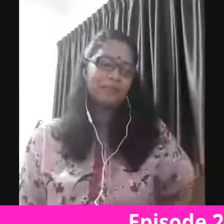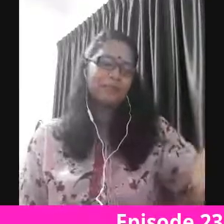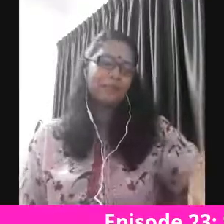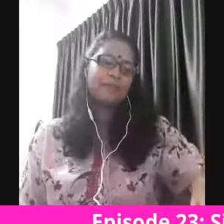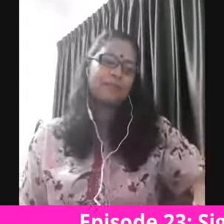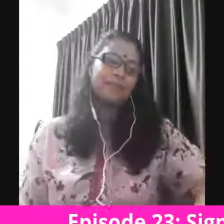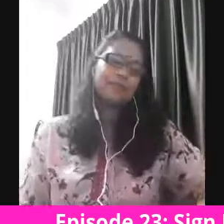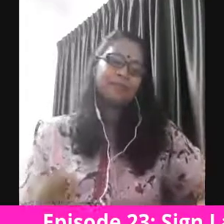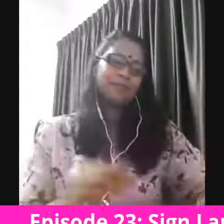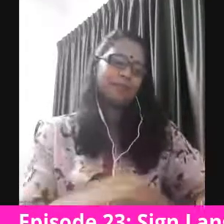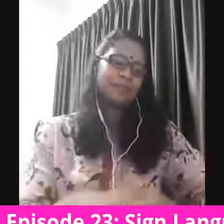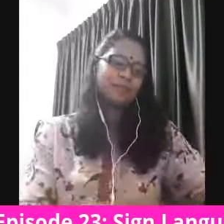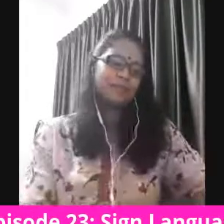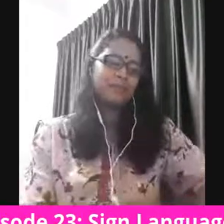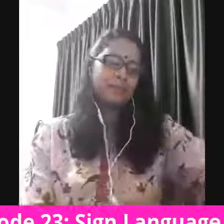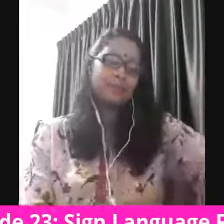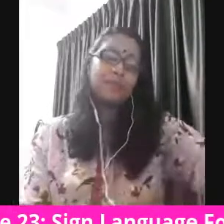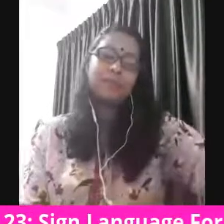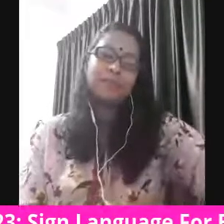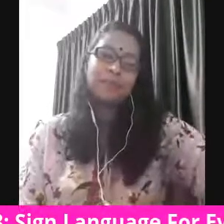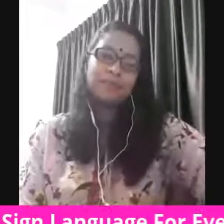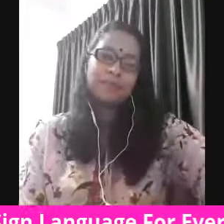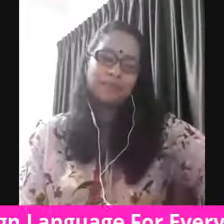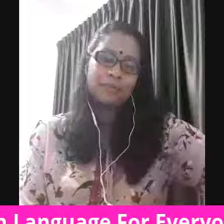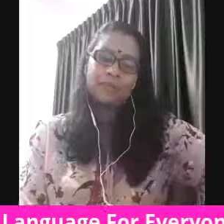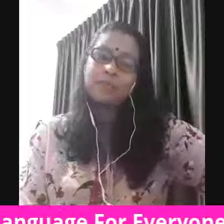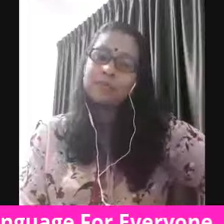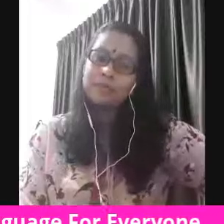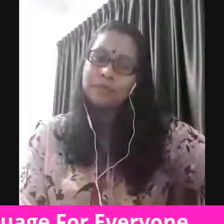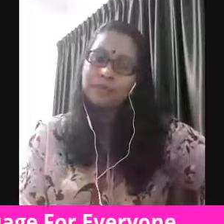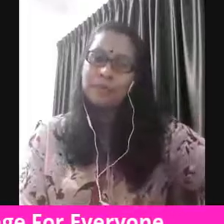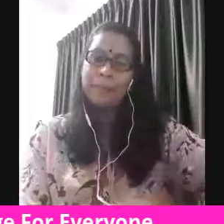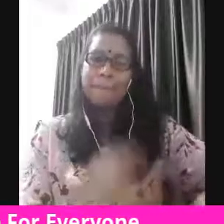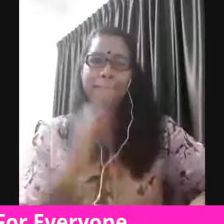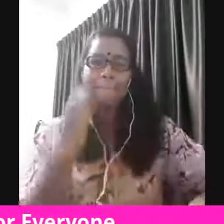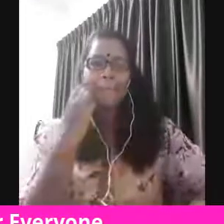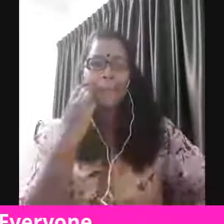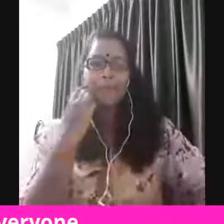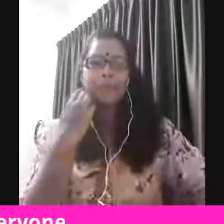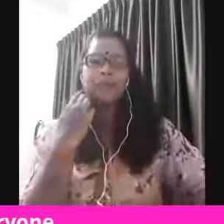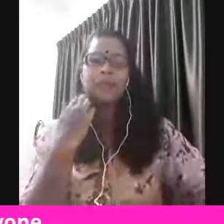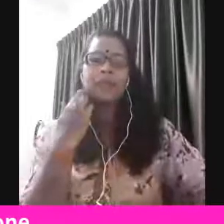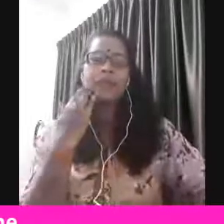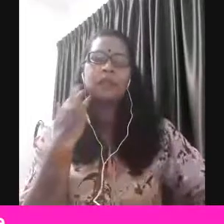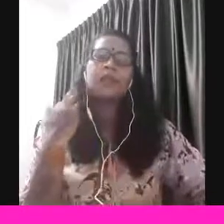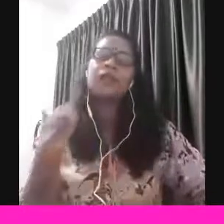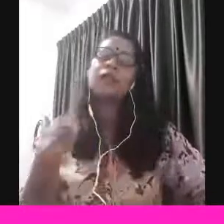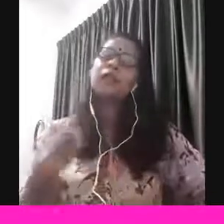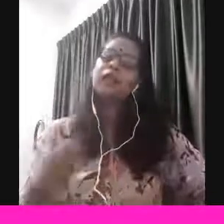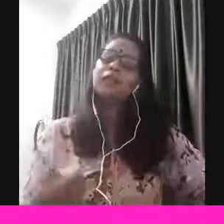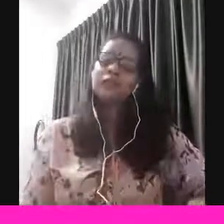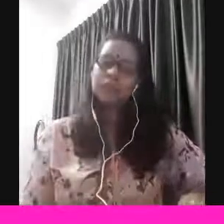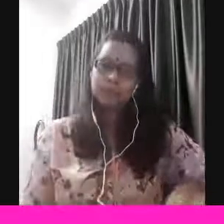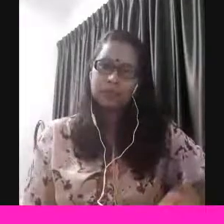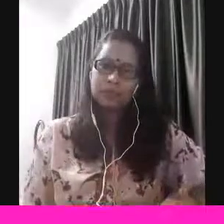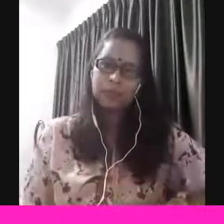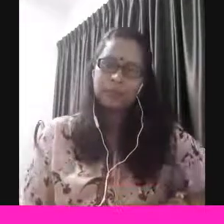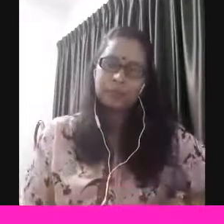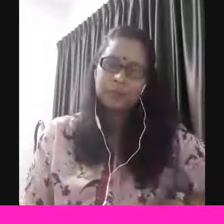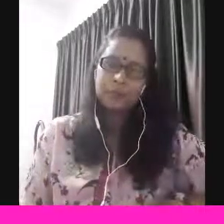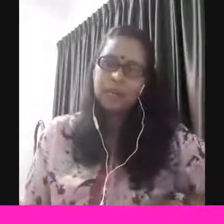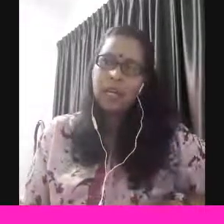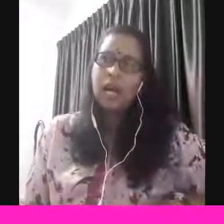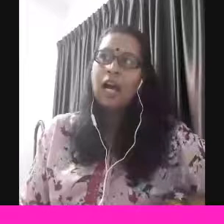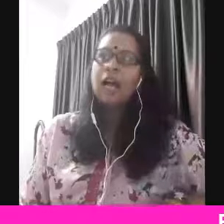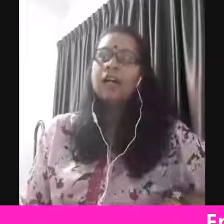So, yep. We just wanted to know that who regulates the sign language system in Malaysia, Cikgu?